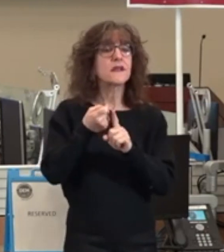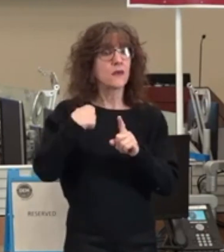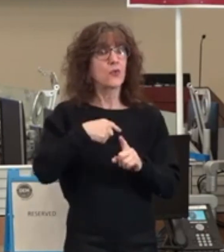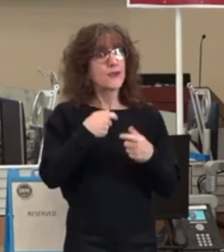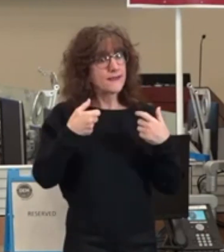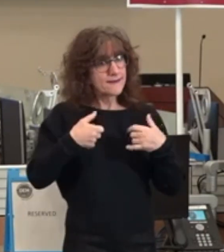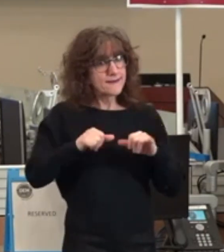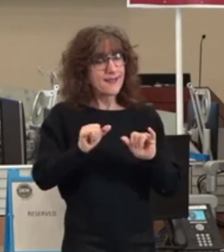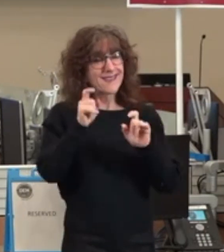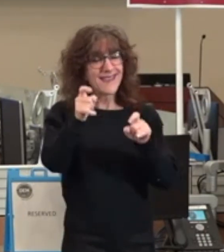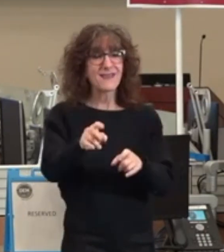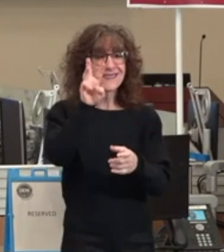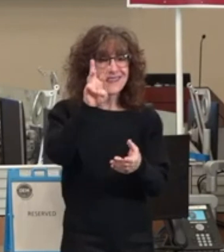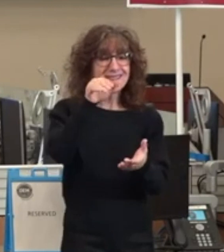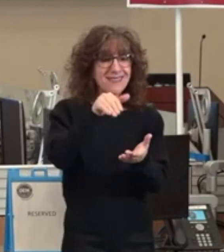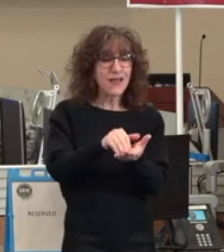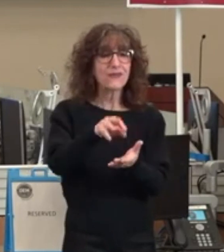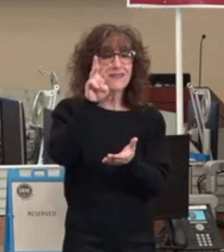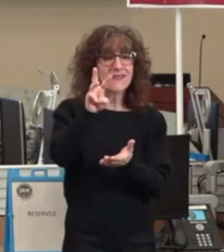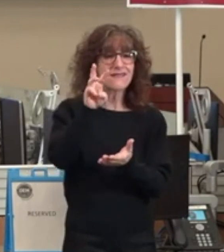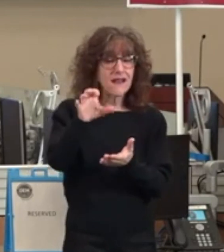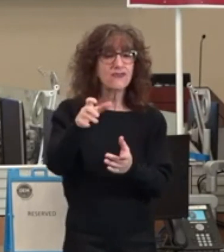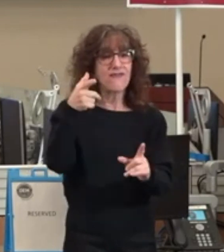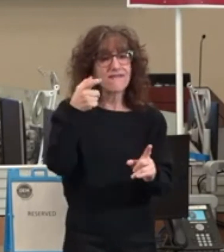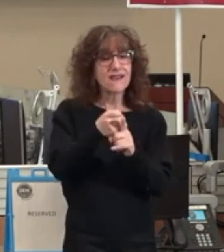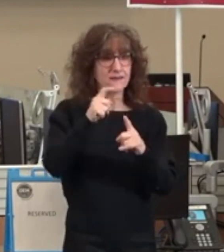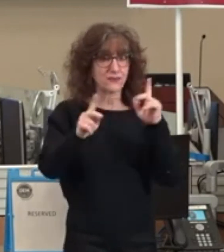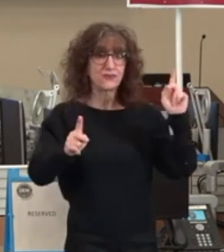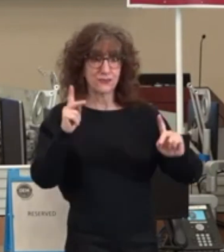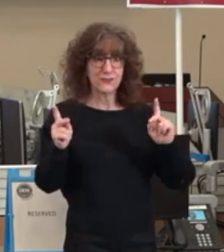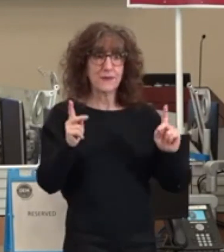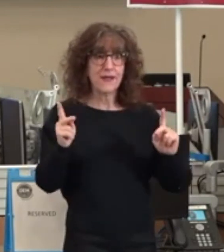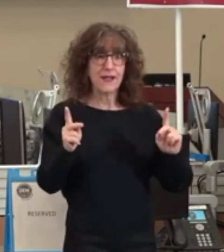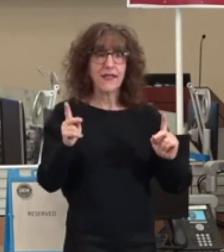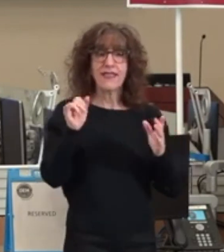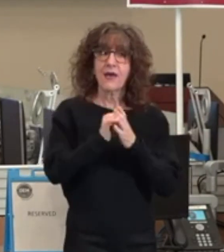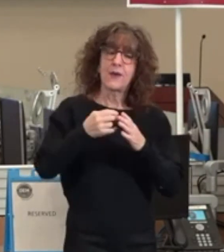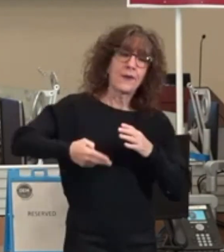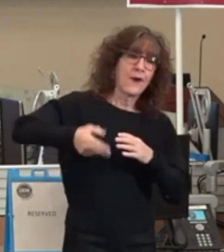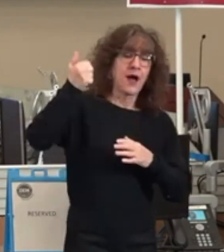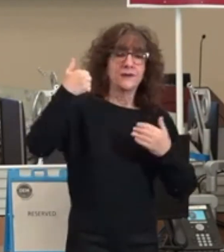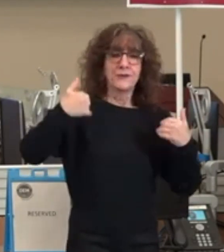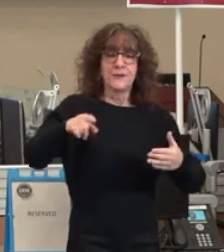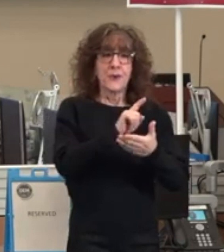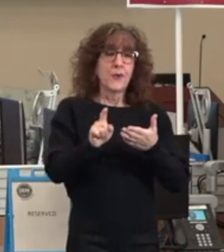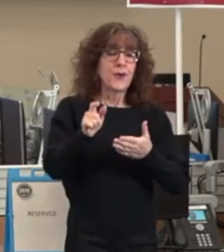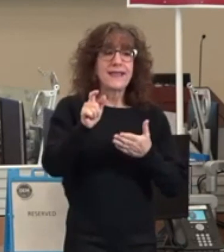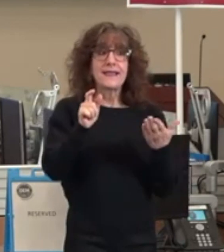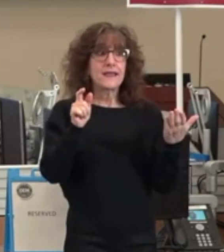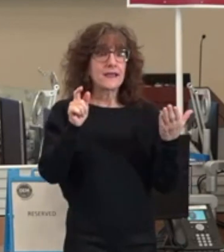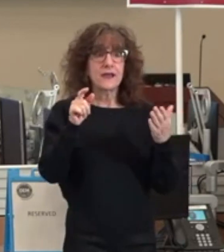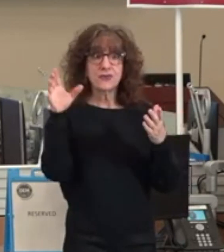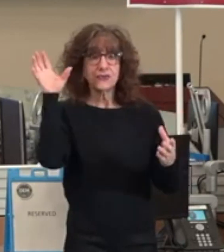to administer almost 6,600 vaccines to residents. That was one of the highest weekly totals by our